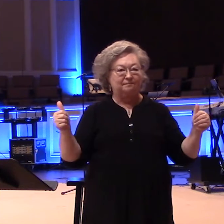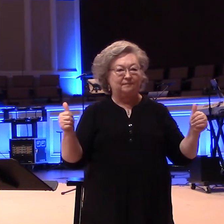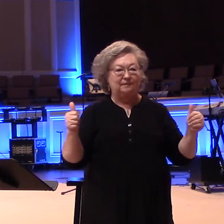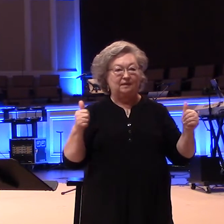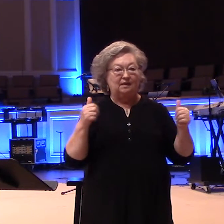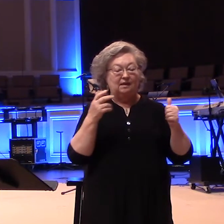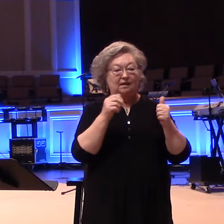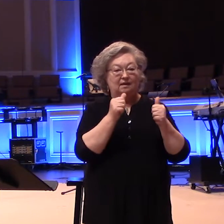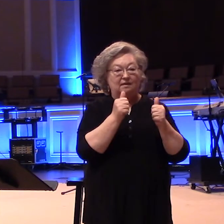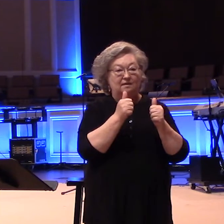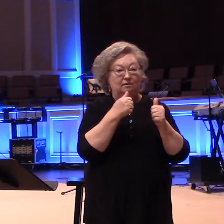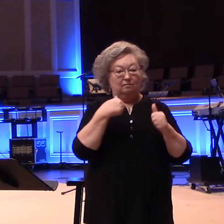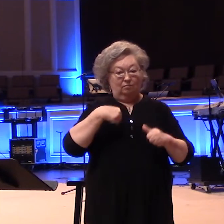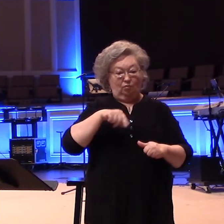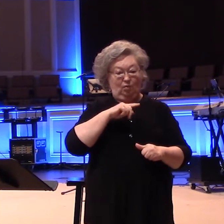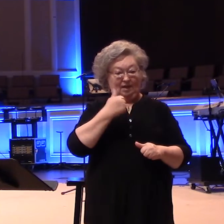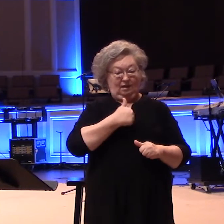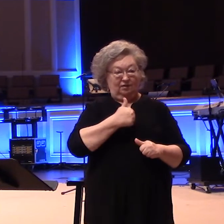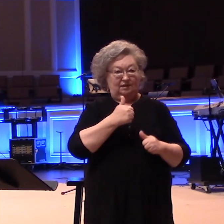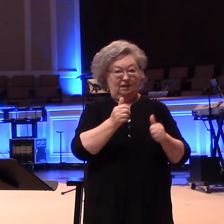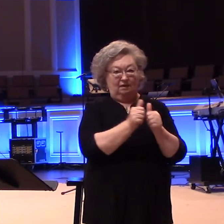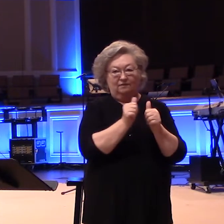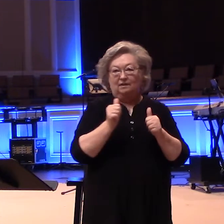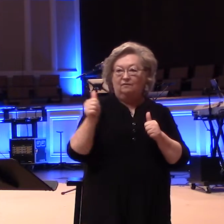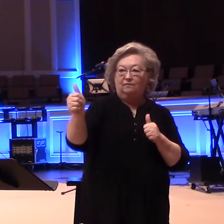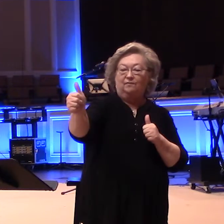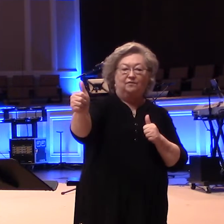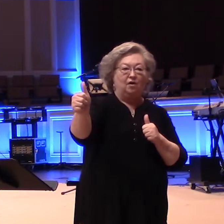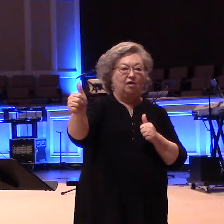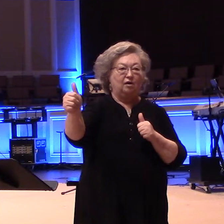far country and we've messed everything up.